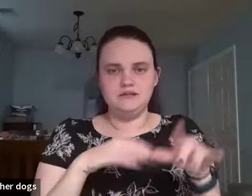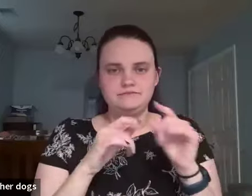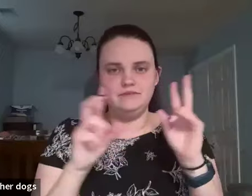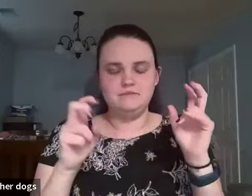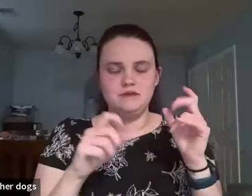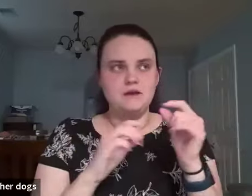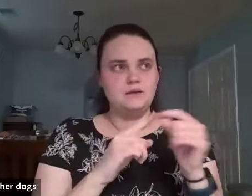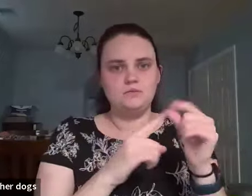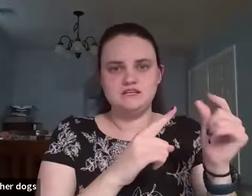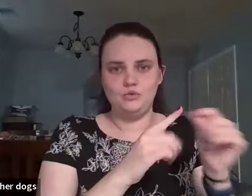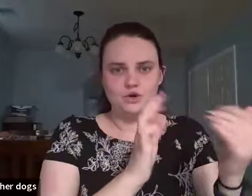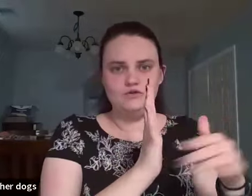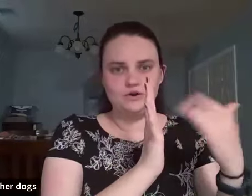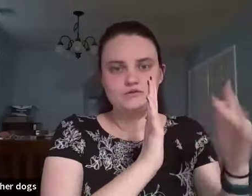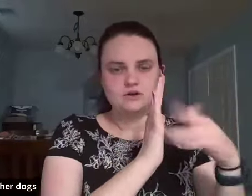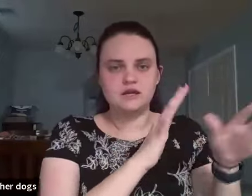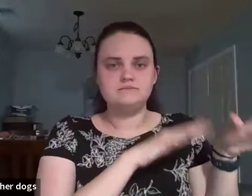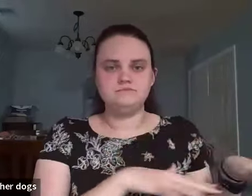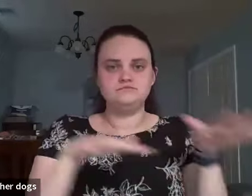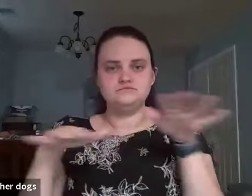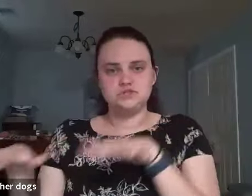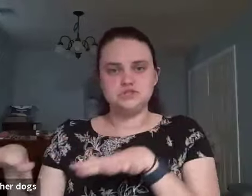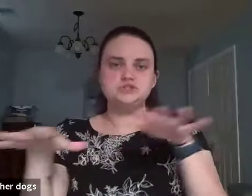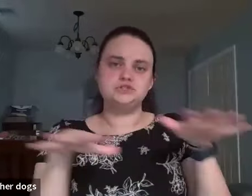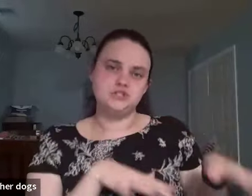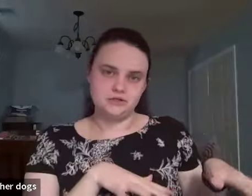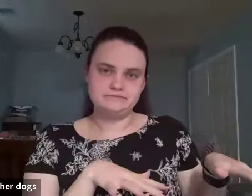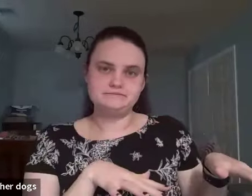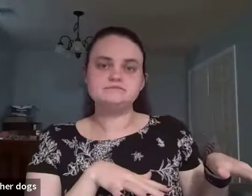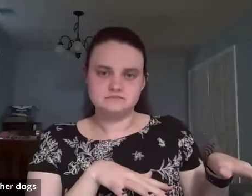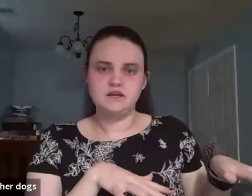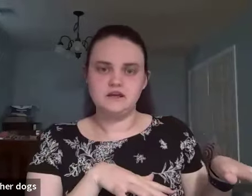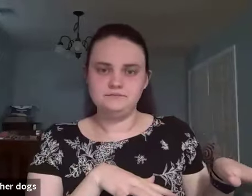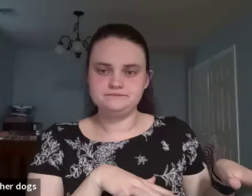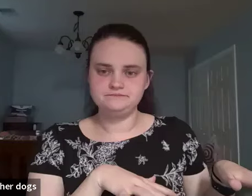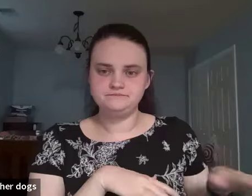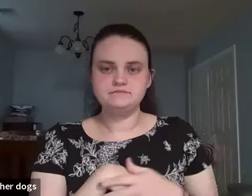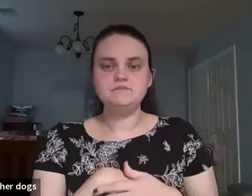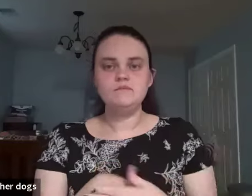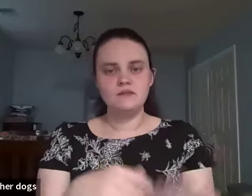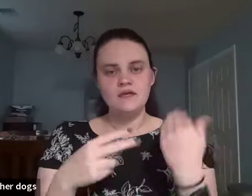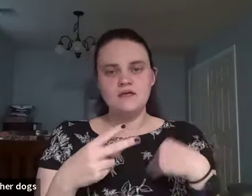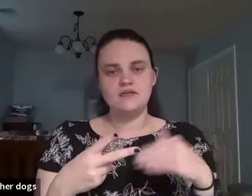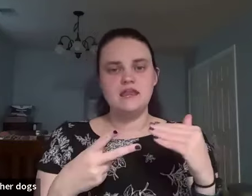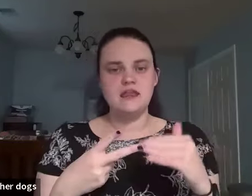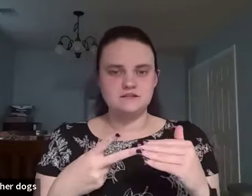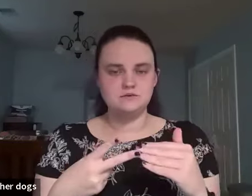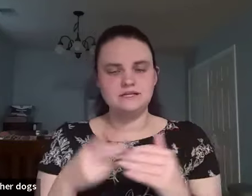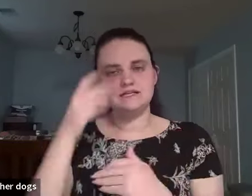keep in my mind, I'm almost saying the word over and over again. Chill. Okay. The next one